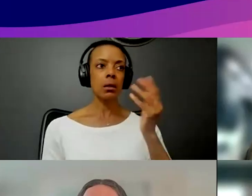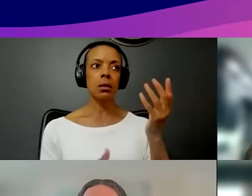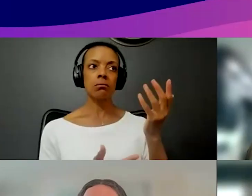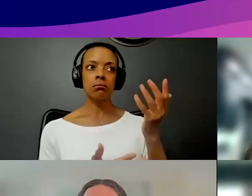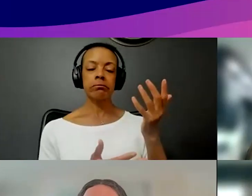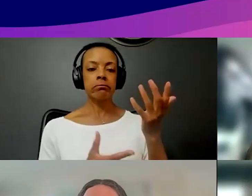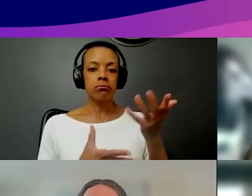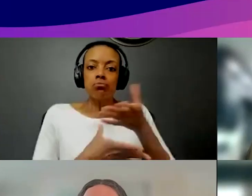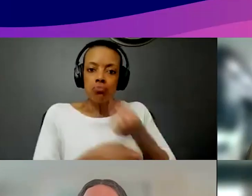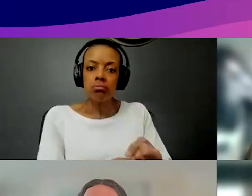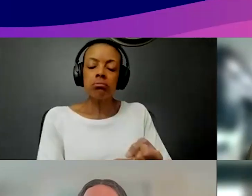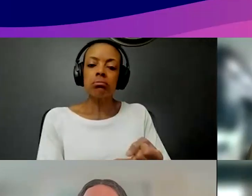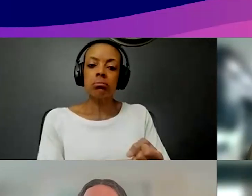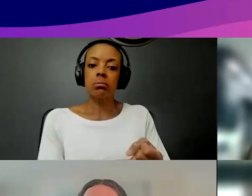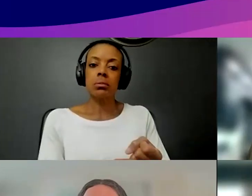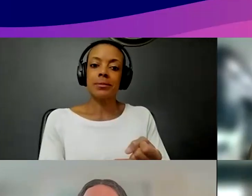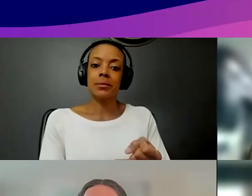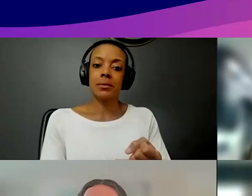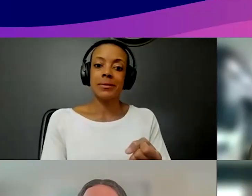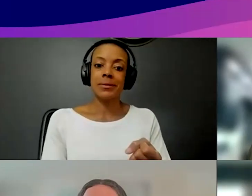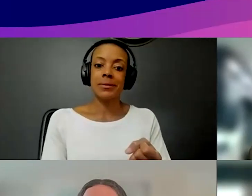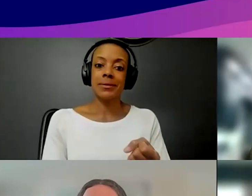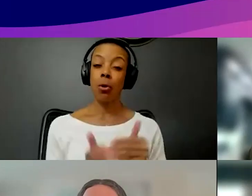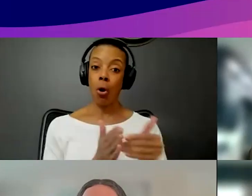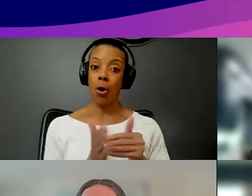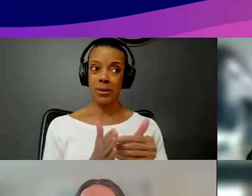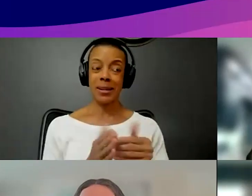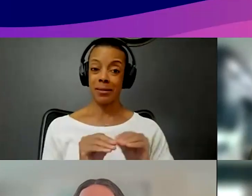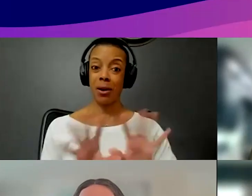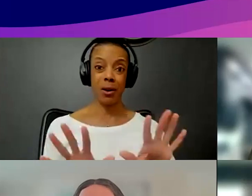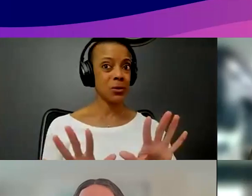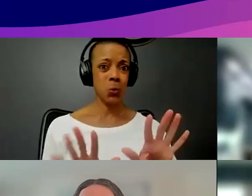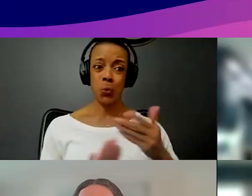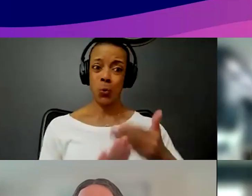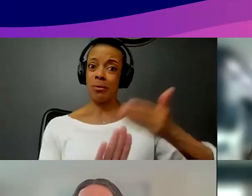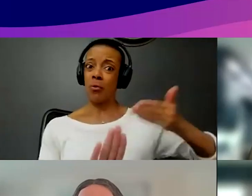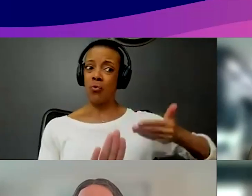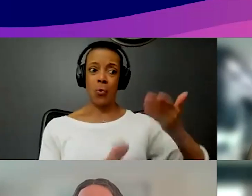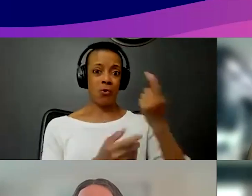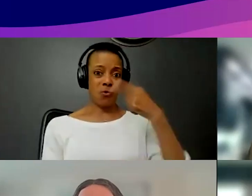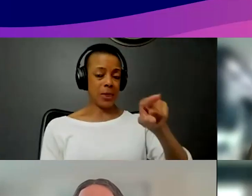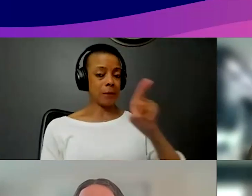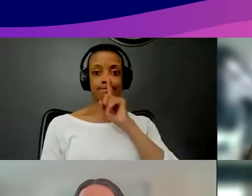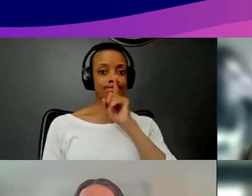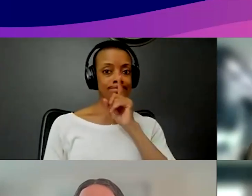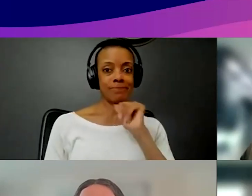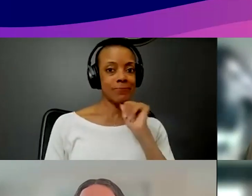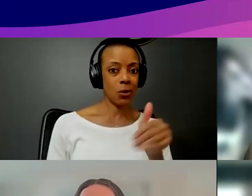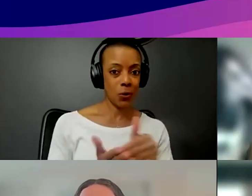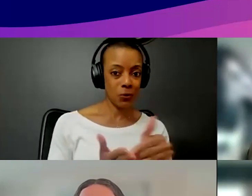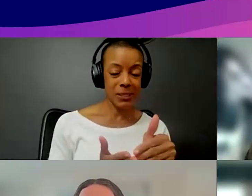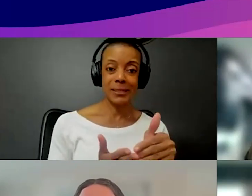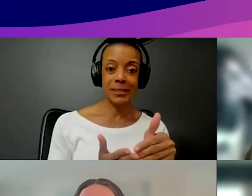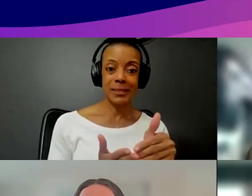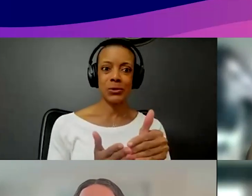the participants, it was quite obvious that a lot of times that wasn't always the case. So sometimes reaching out to other sources of